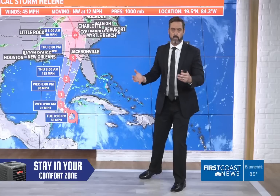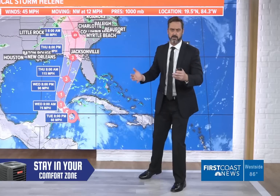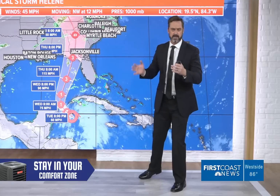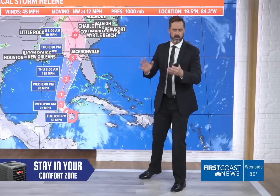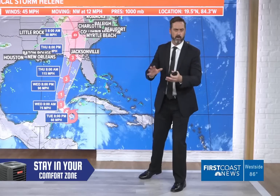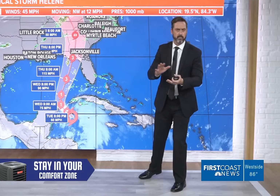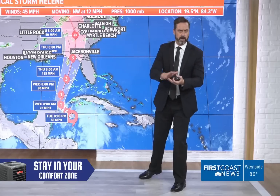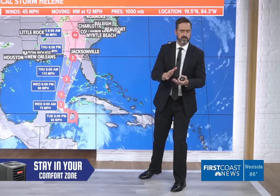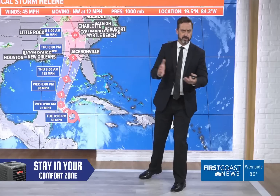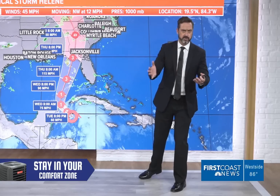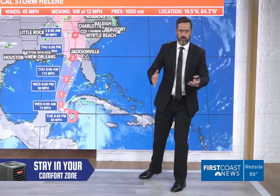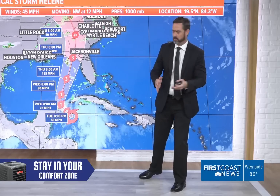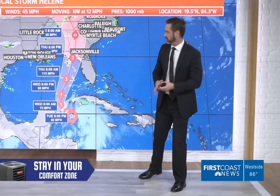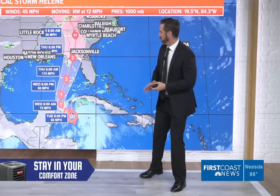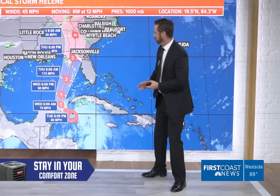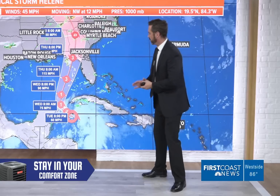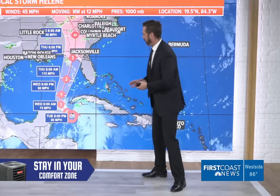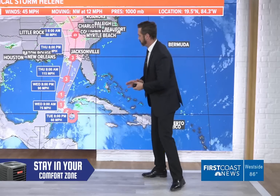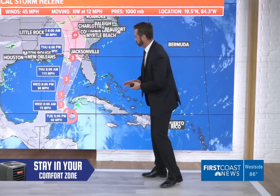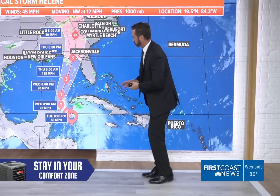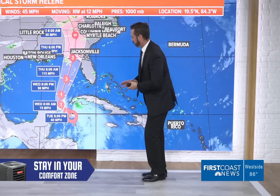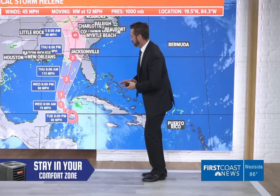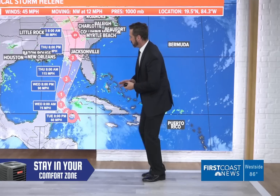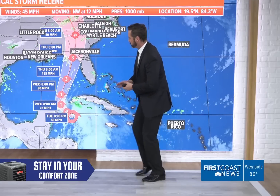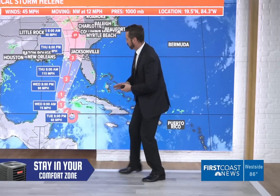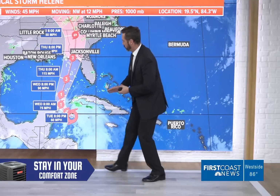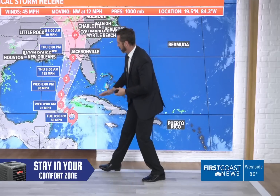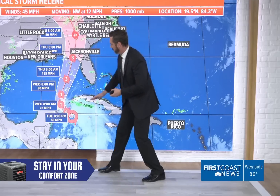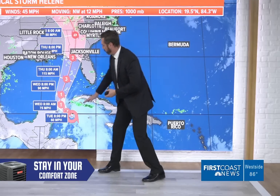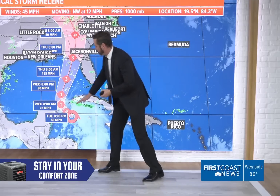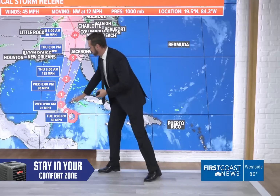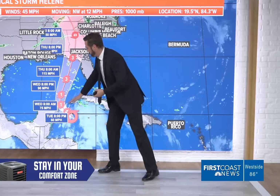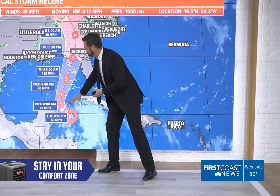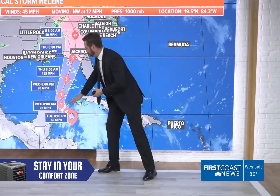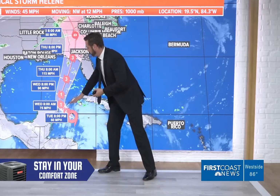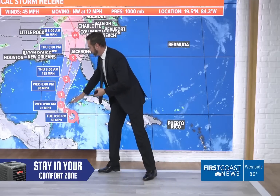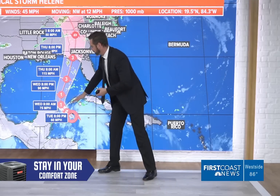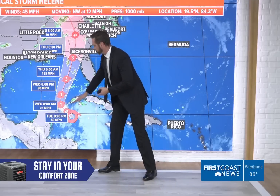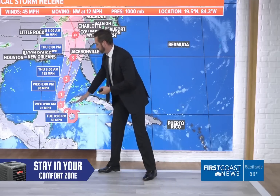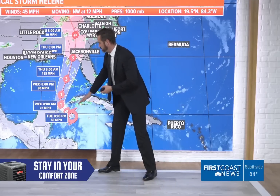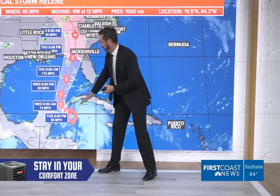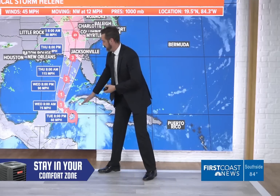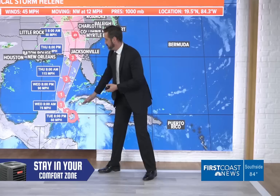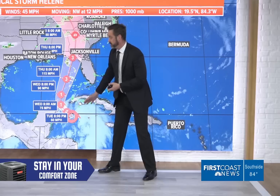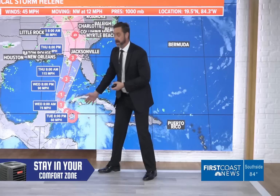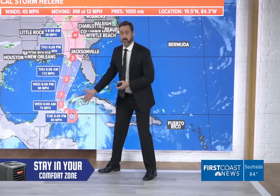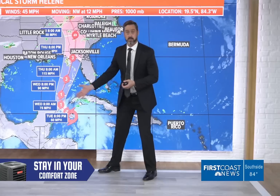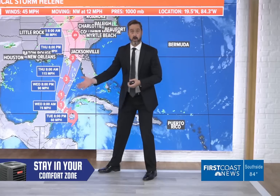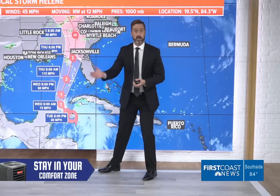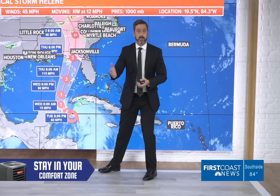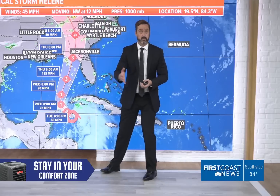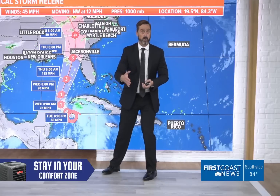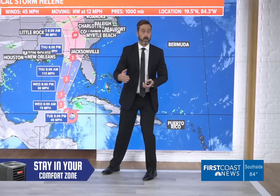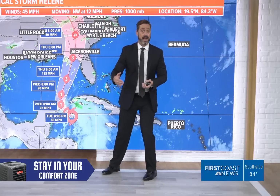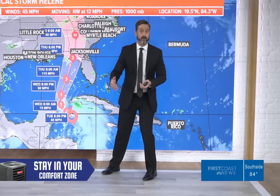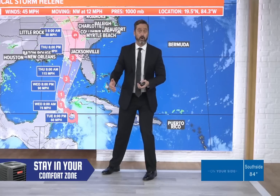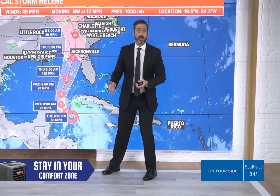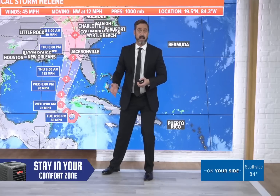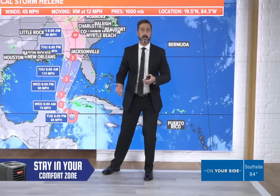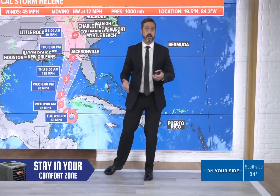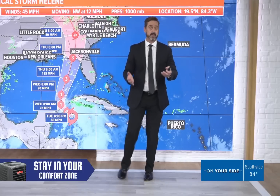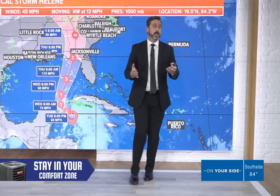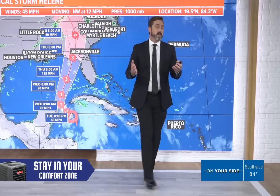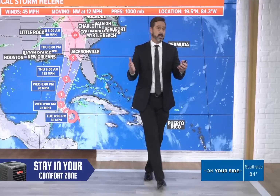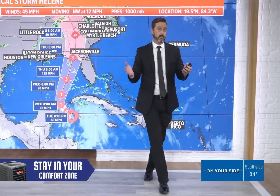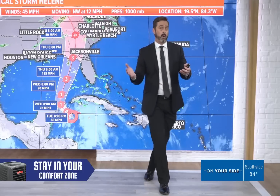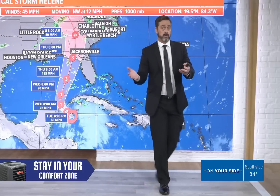increases the wind speed. The lower the pressure, the stronger the storm. So by Wednesday morning, so this time as we're talking tomorrow, we'll have a